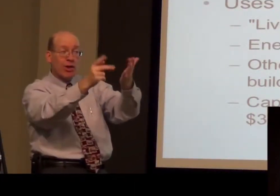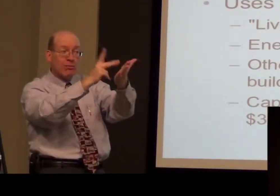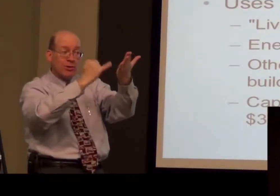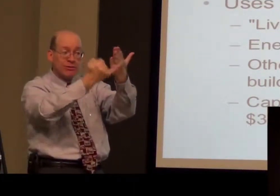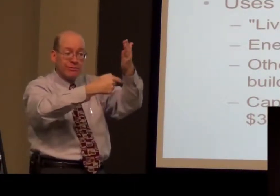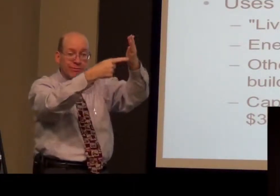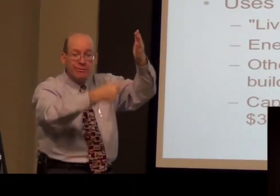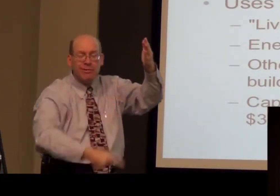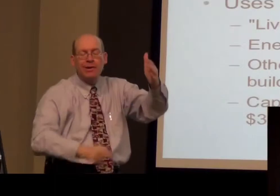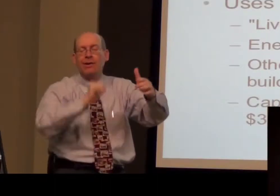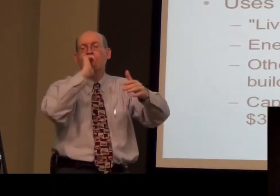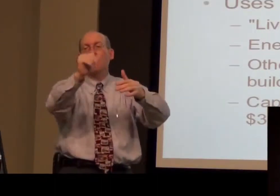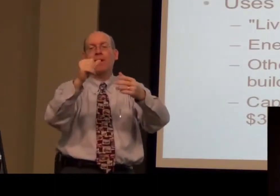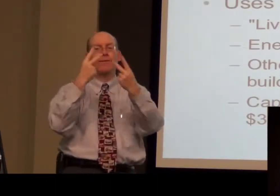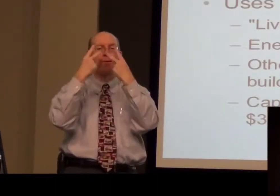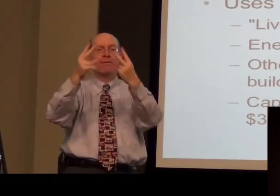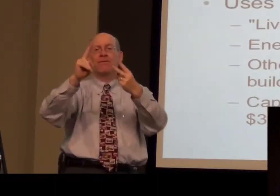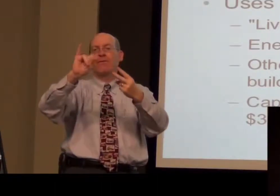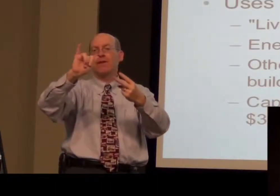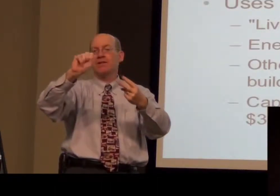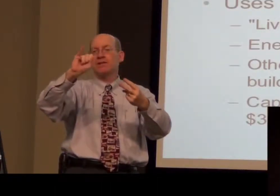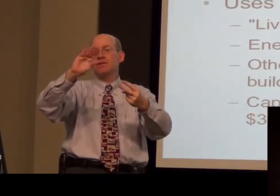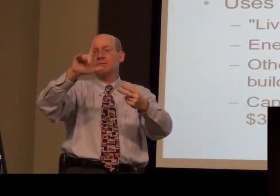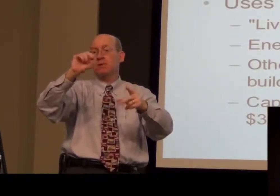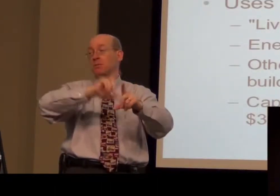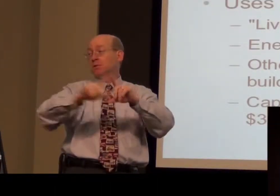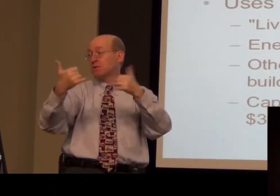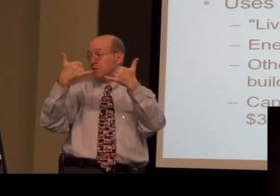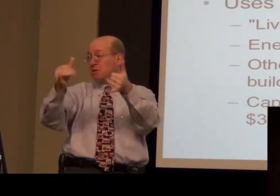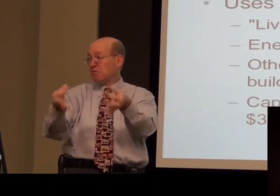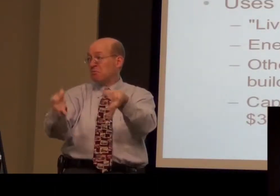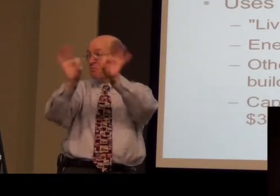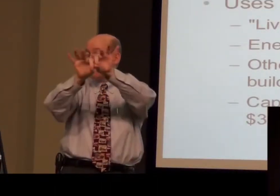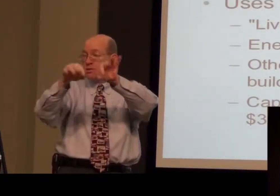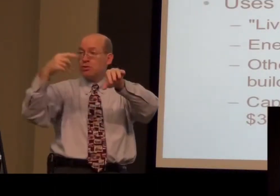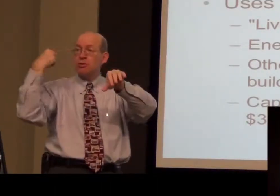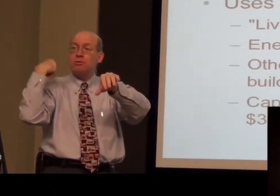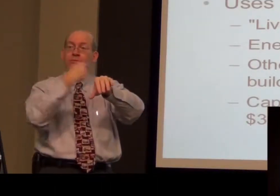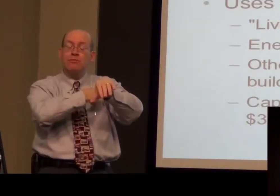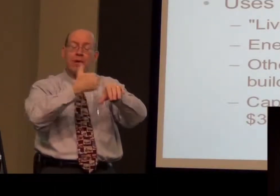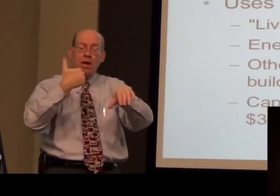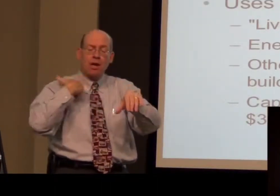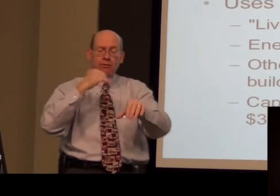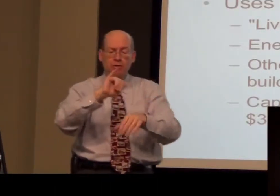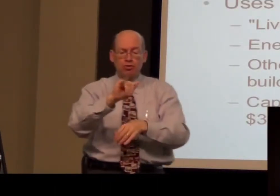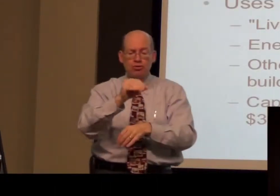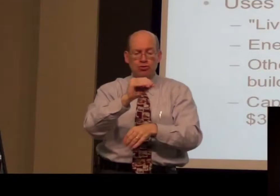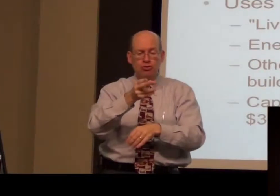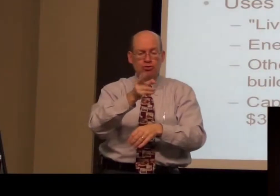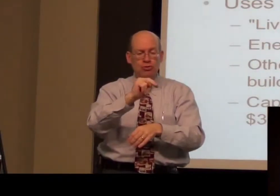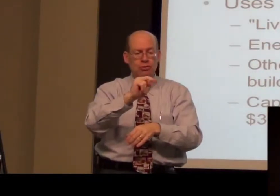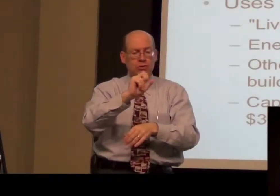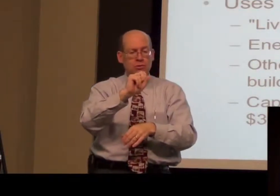The next project is not necessarily something you can see around campus,